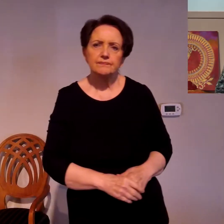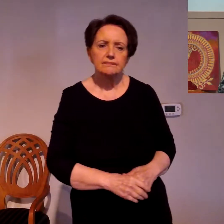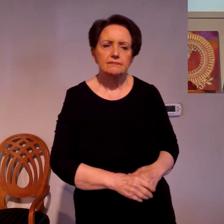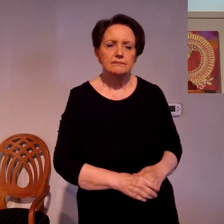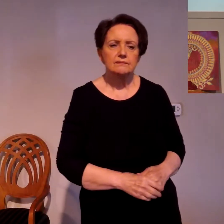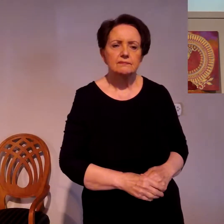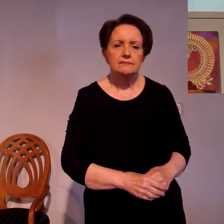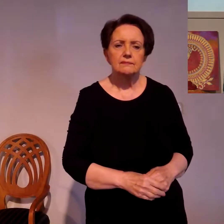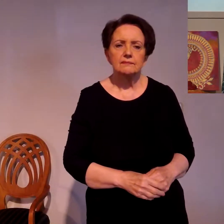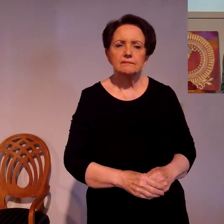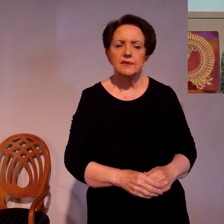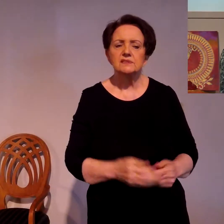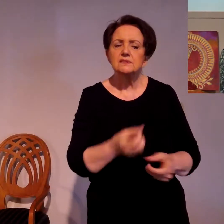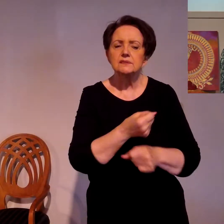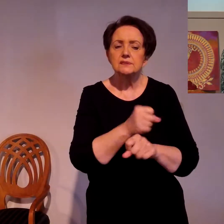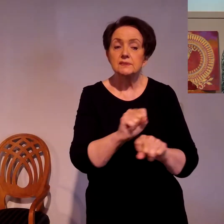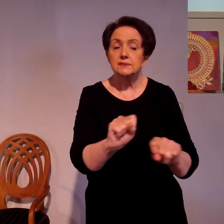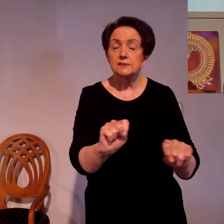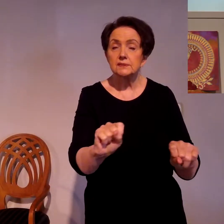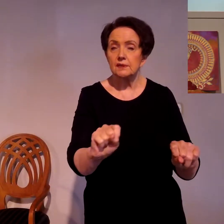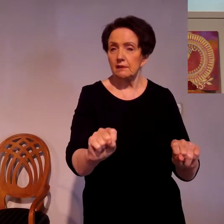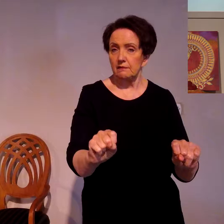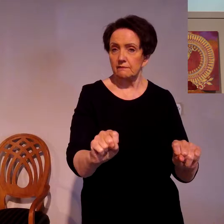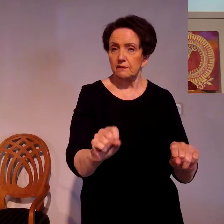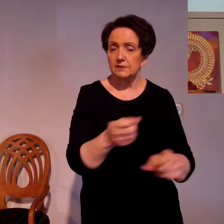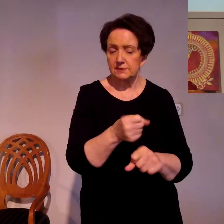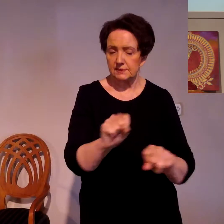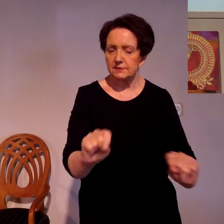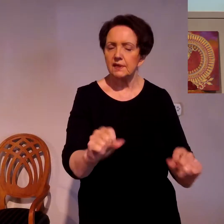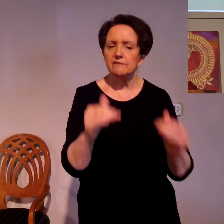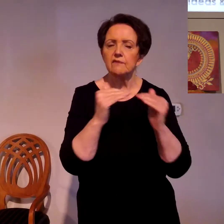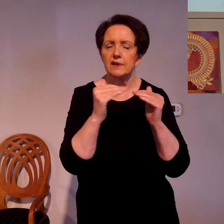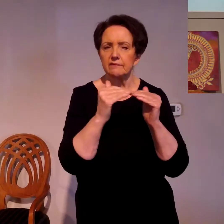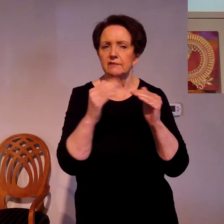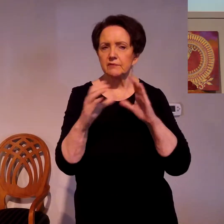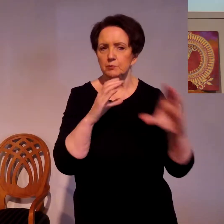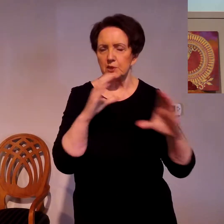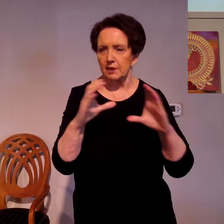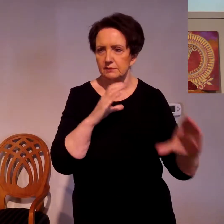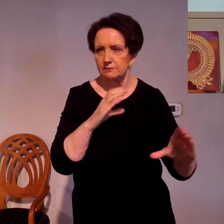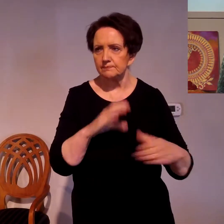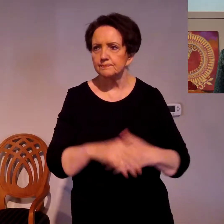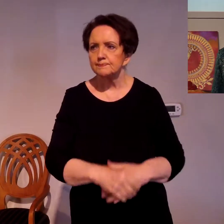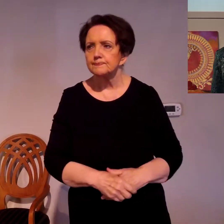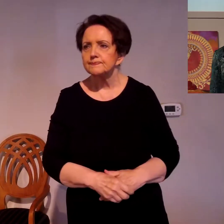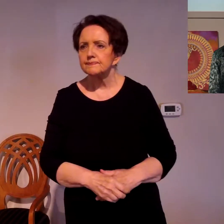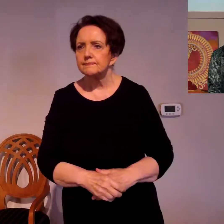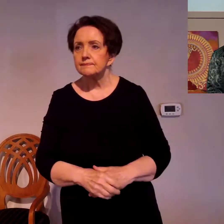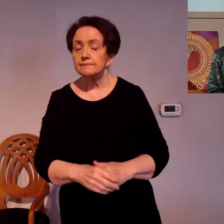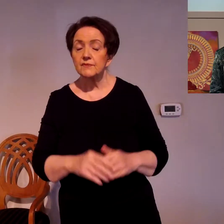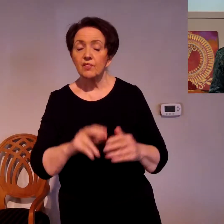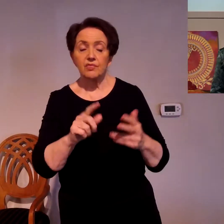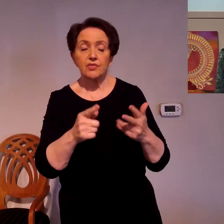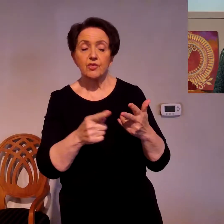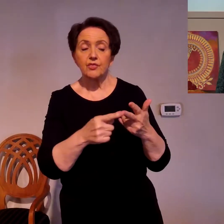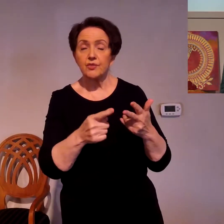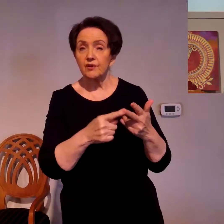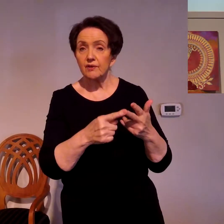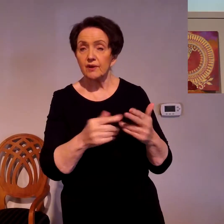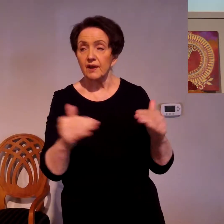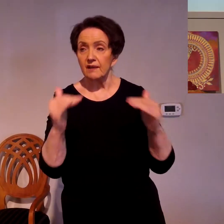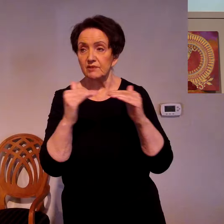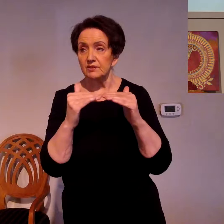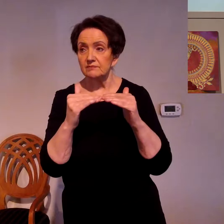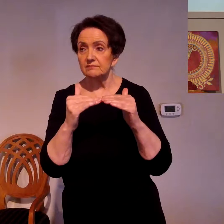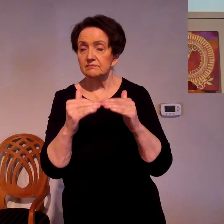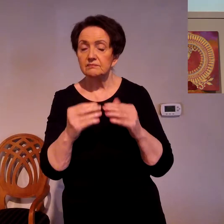very, very safe, extremely safe level of communication. The next level of communication, which is a little more